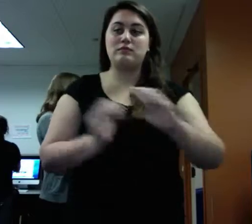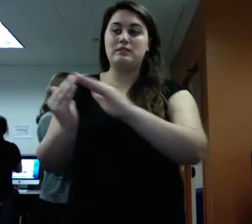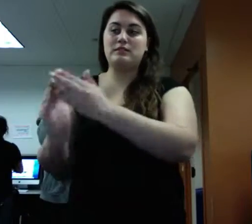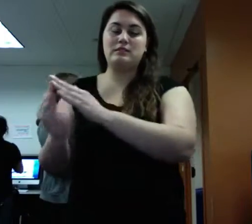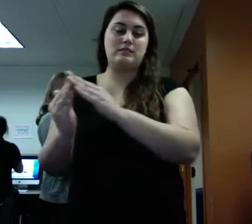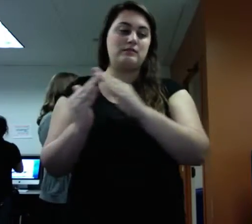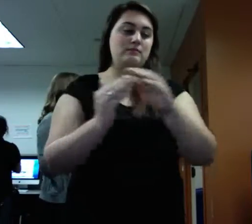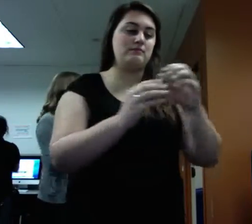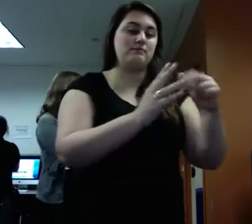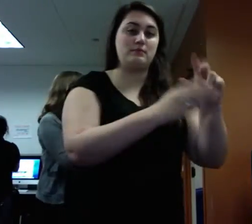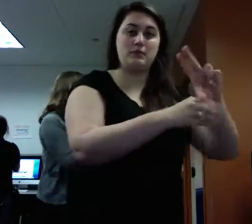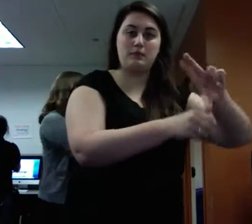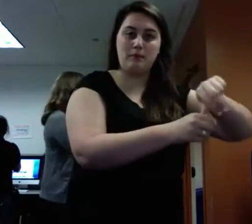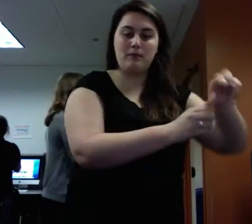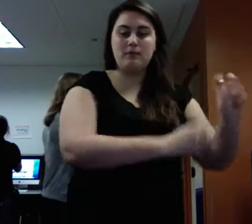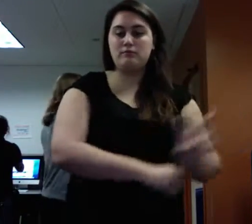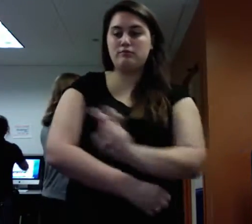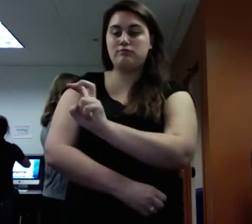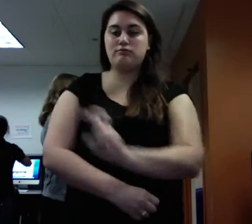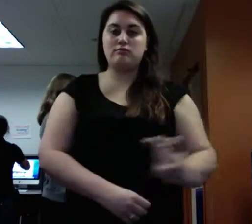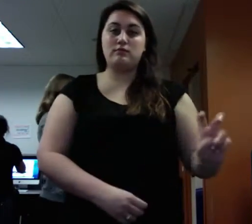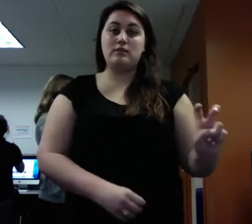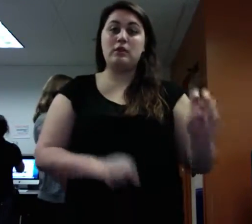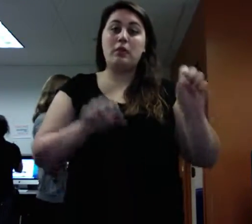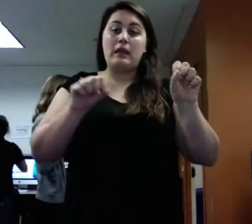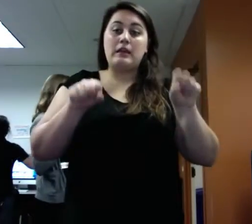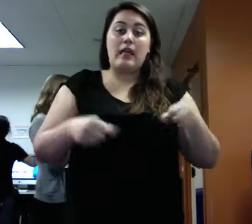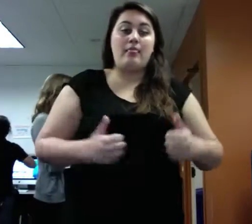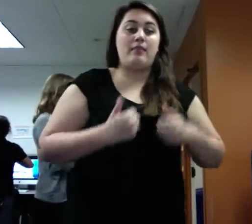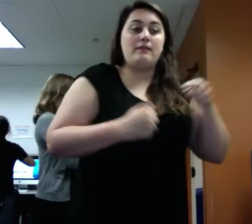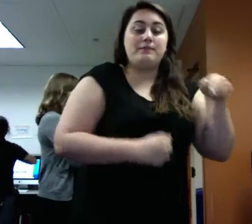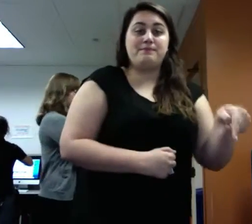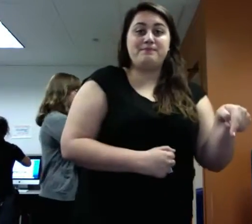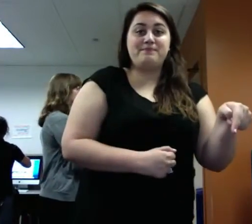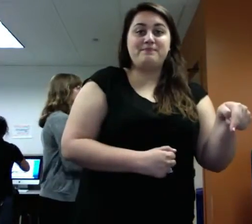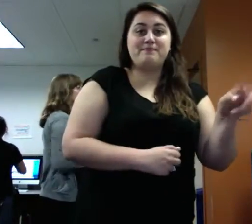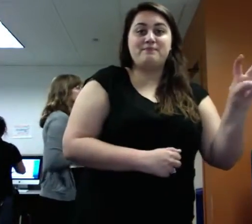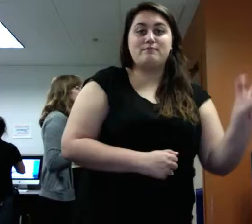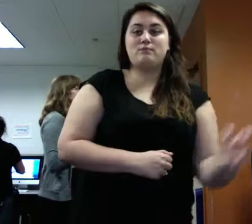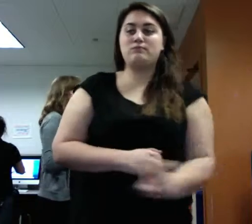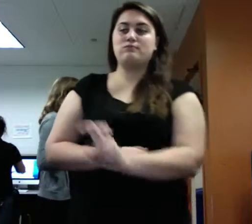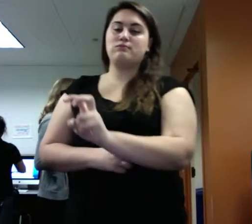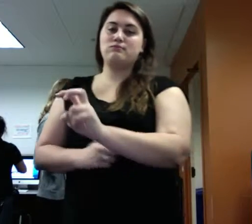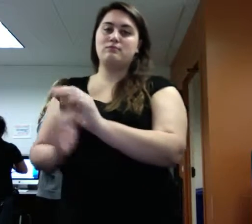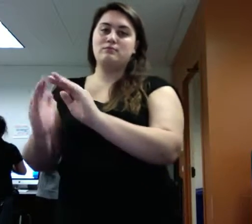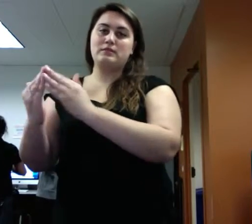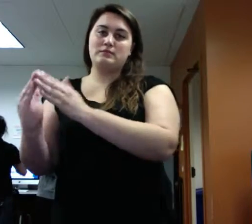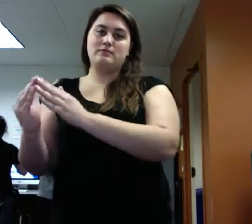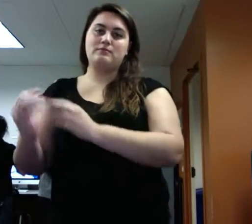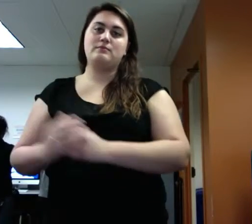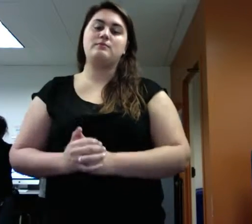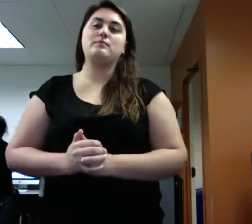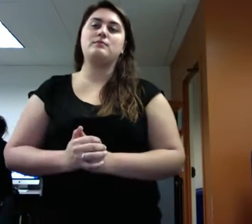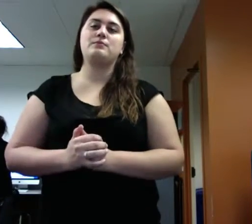improved, families could live further from their places of work and commute. So road building also made it possible